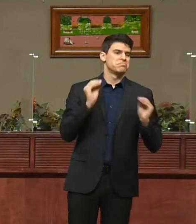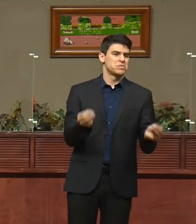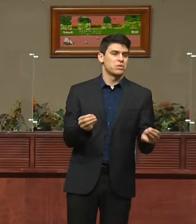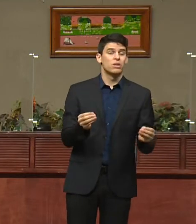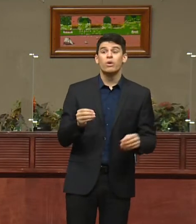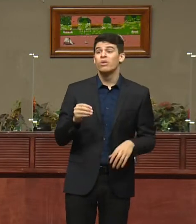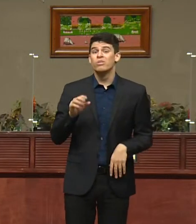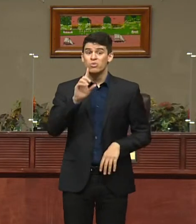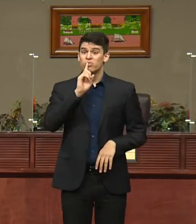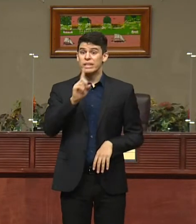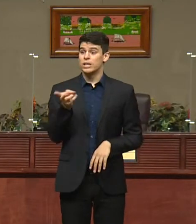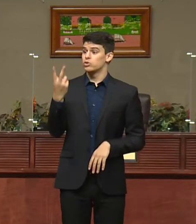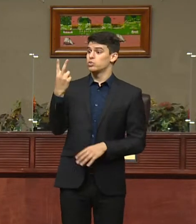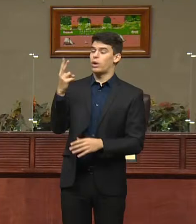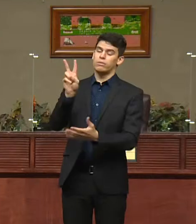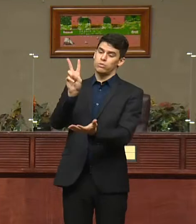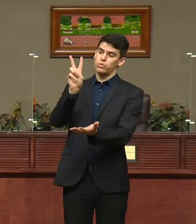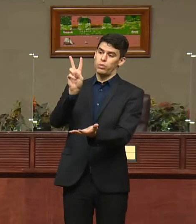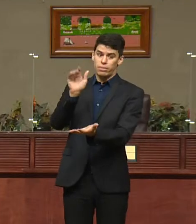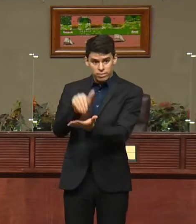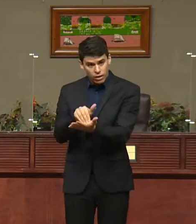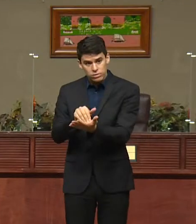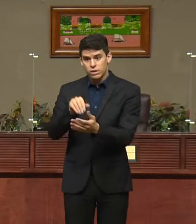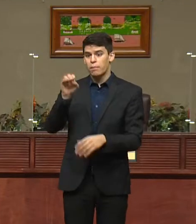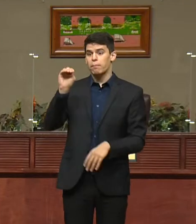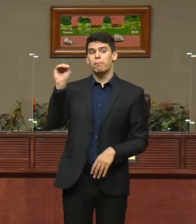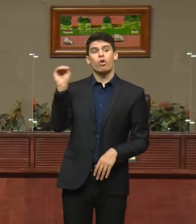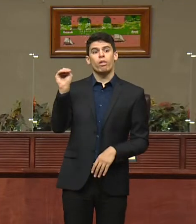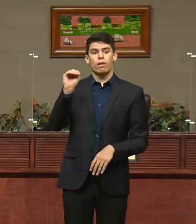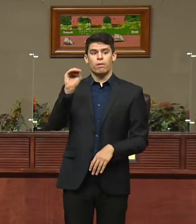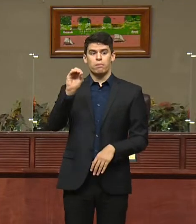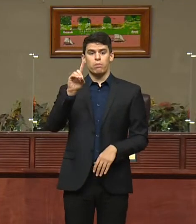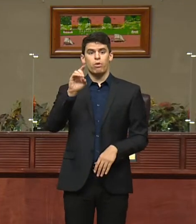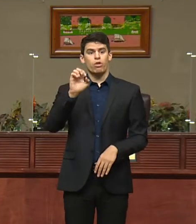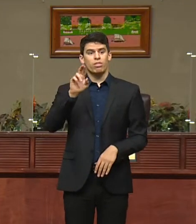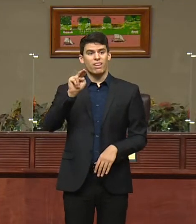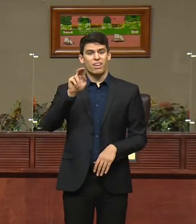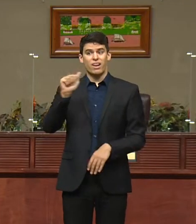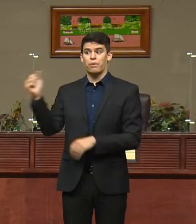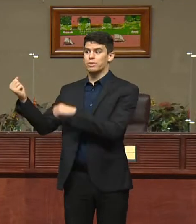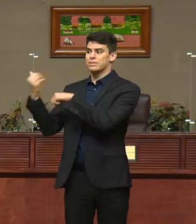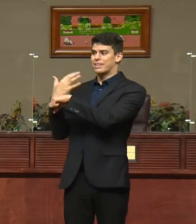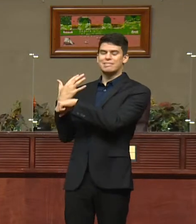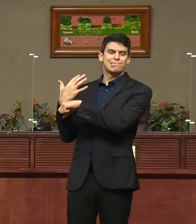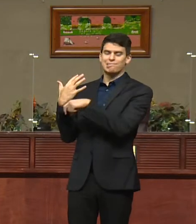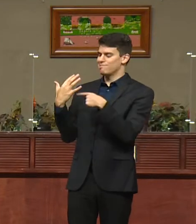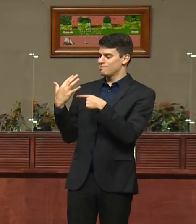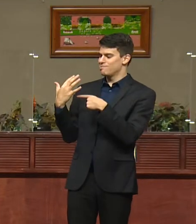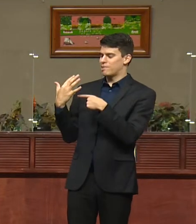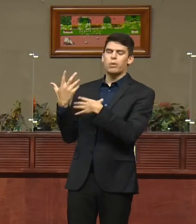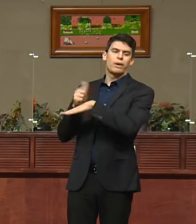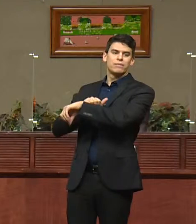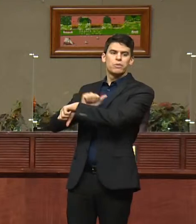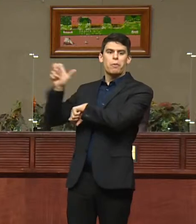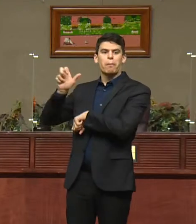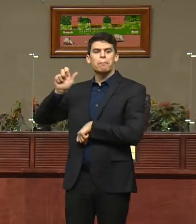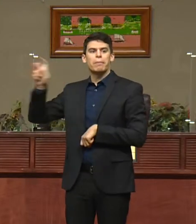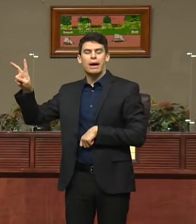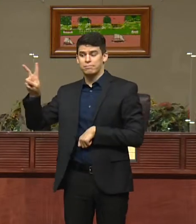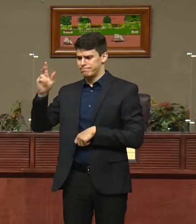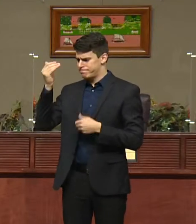doses that were intended to be delivered here have to be returned to the sender, whatever that means in that